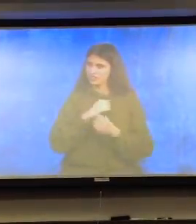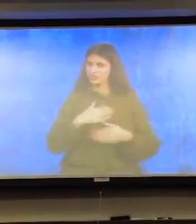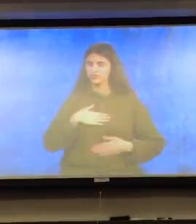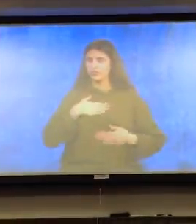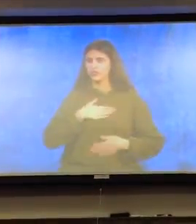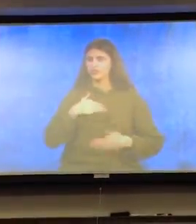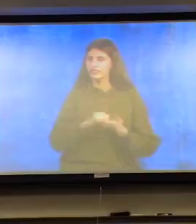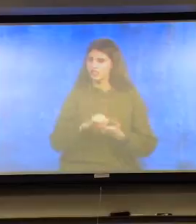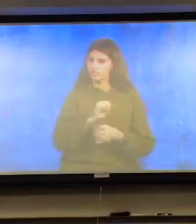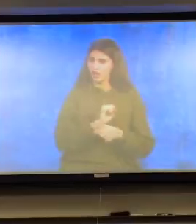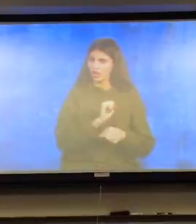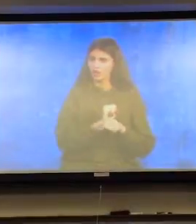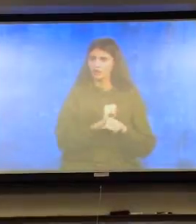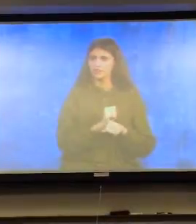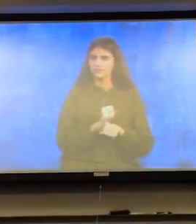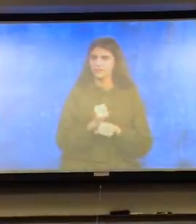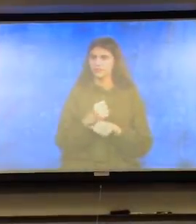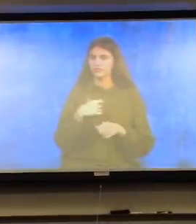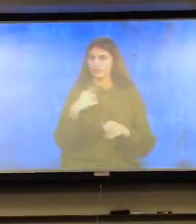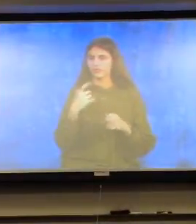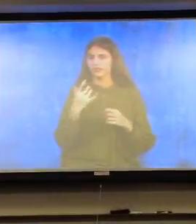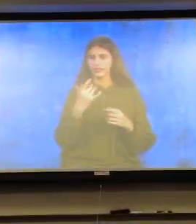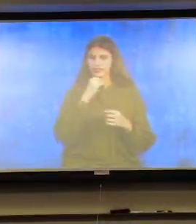And I really had a good time working there.